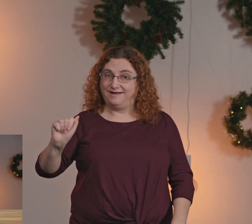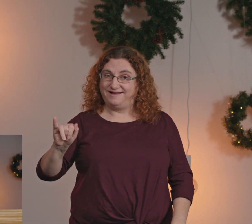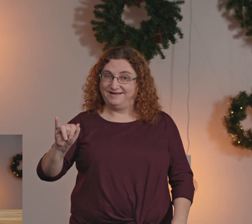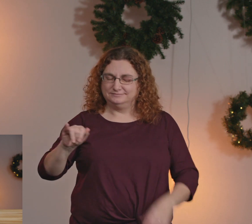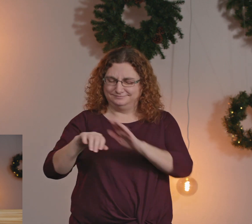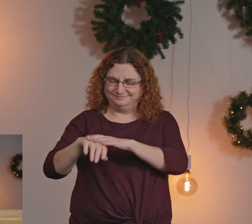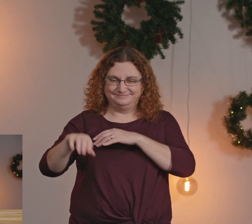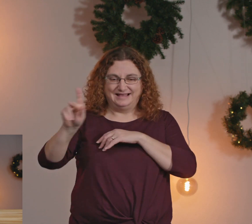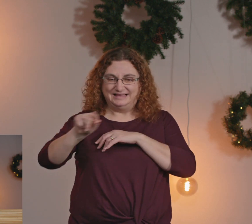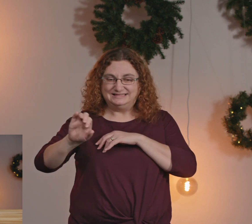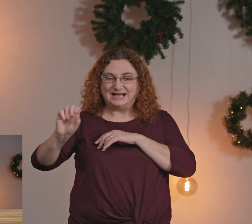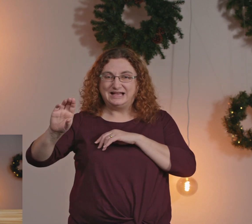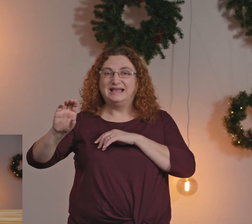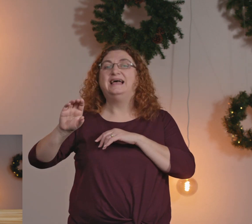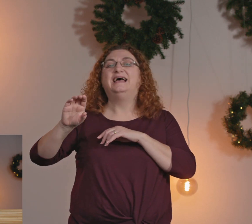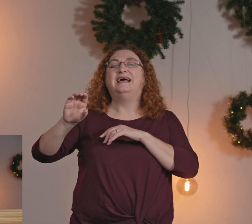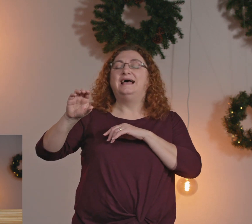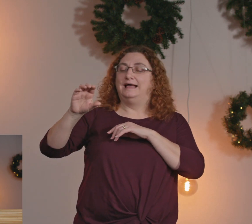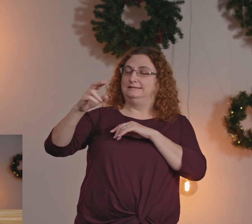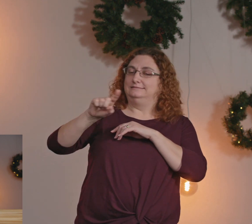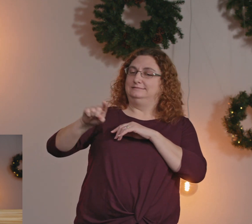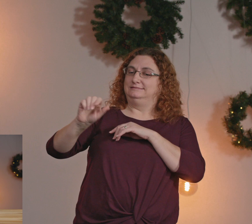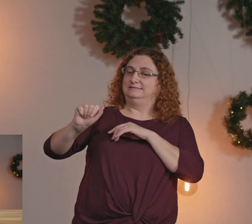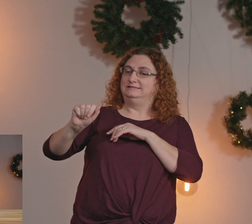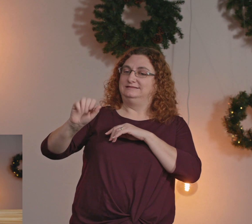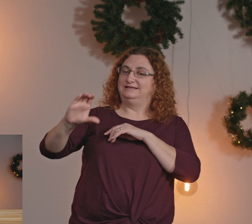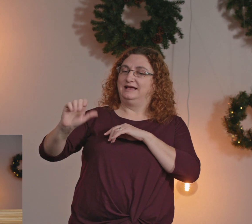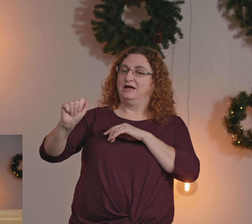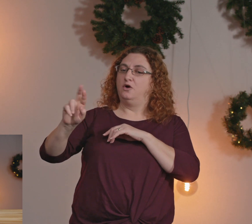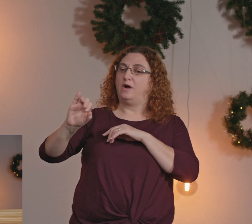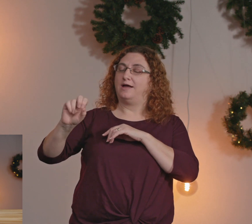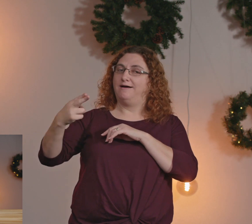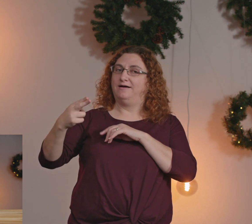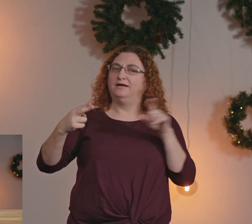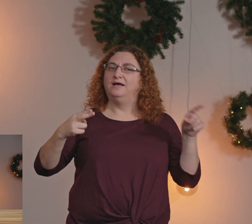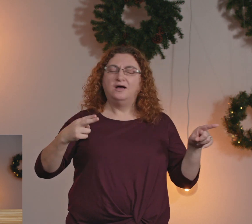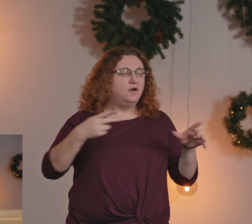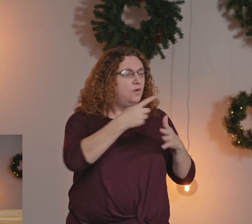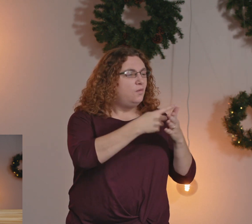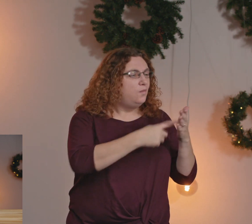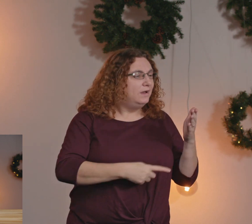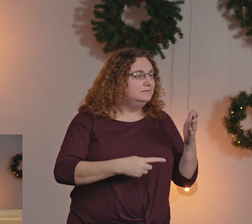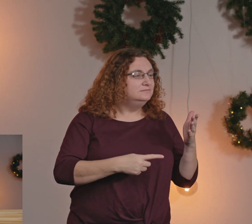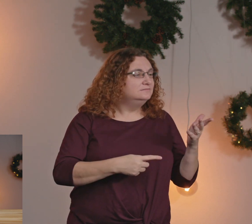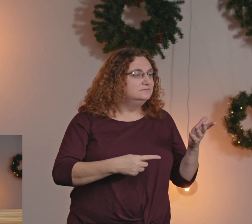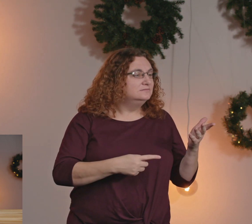does your experience about God say about his character? One of the first things that the guy would say is that he's